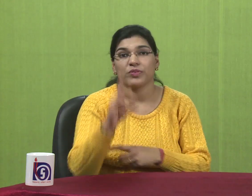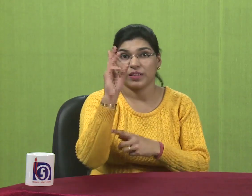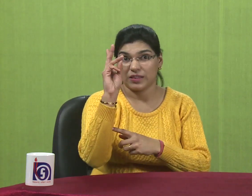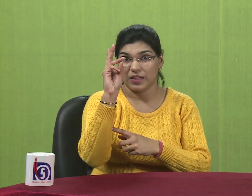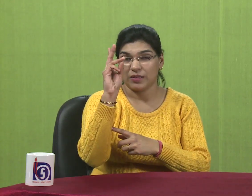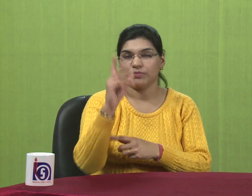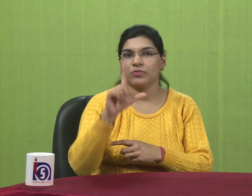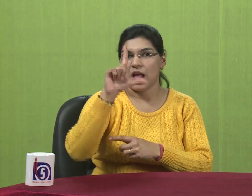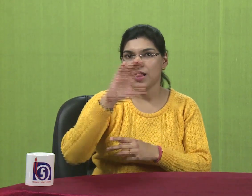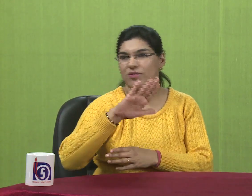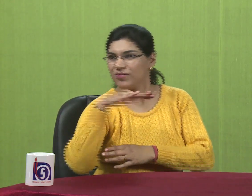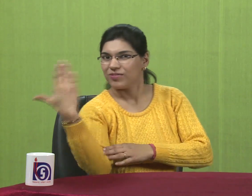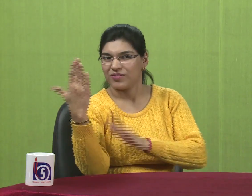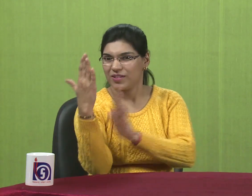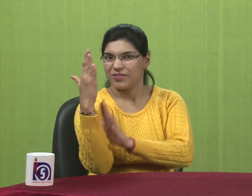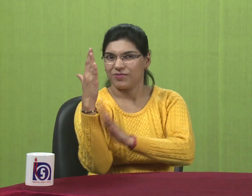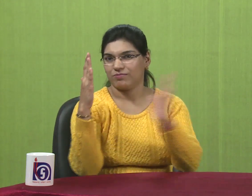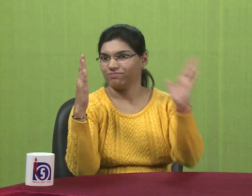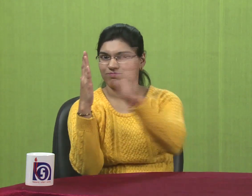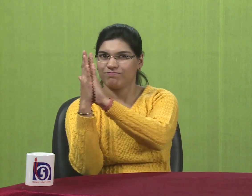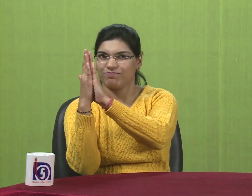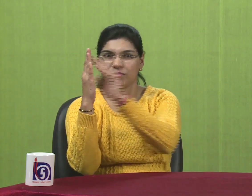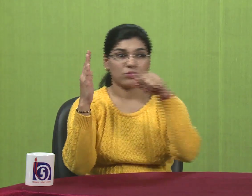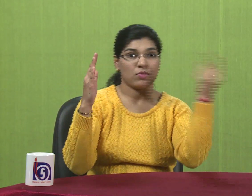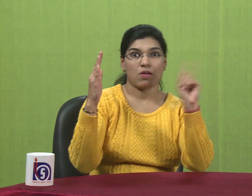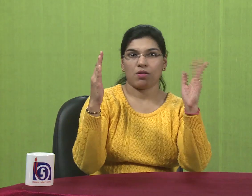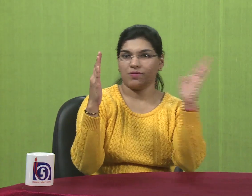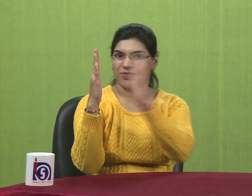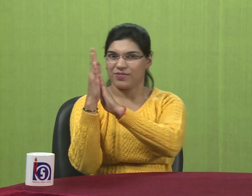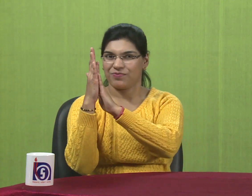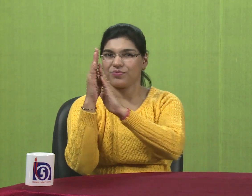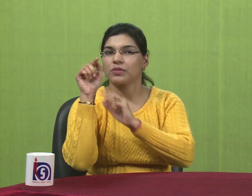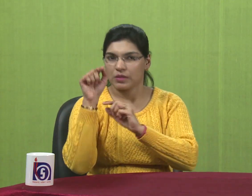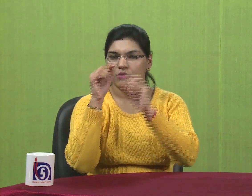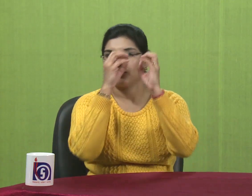In third it is written from the left.